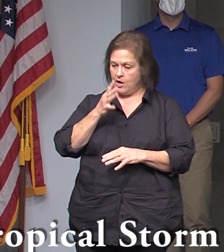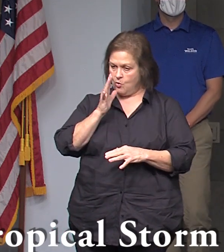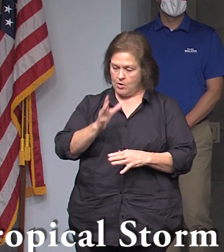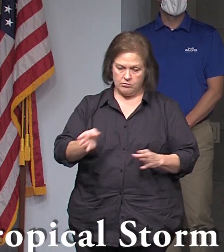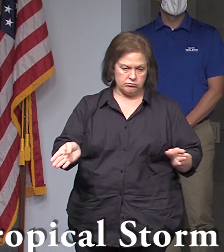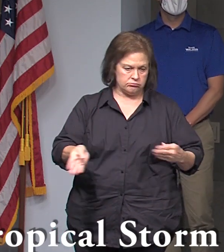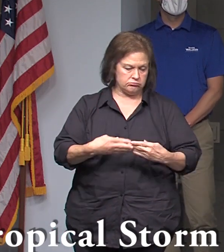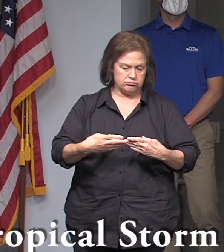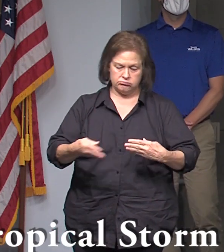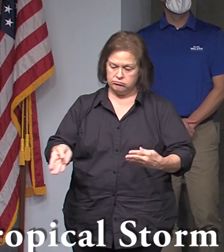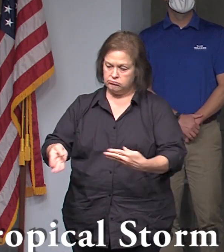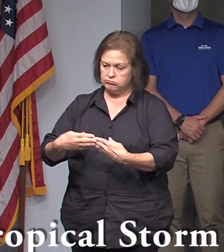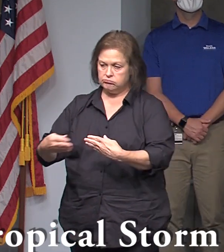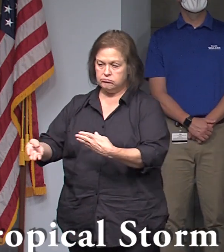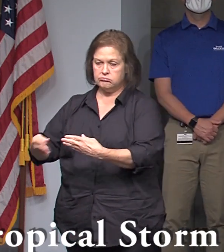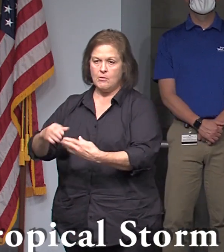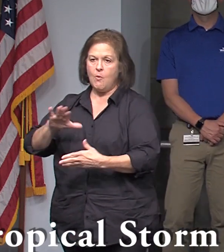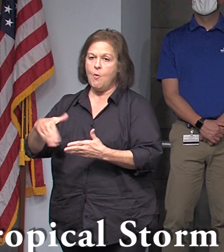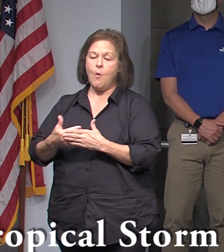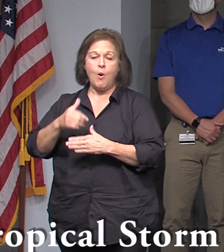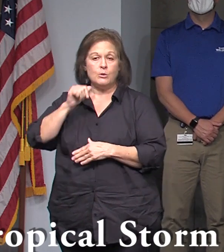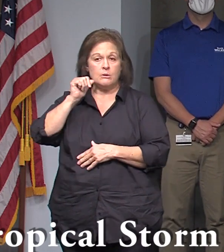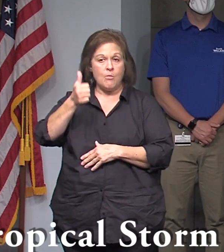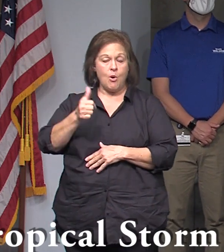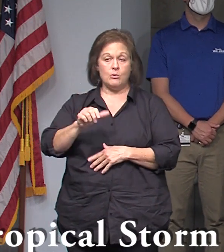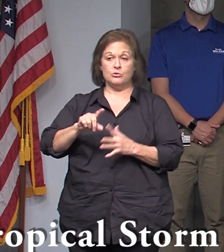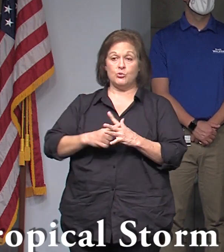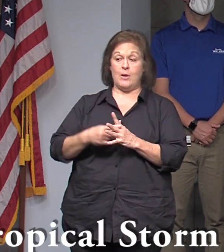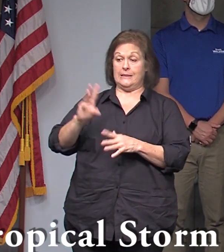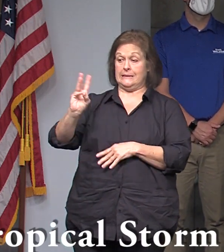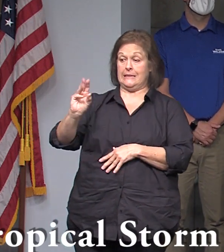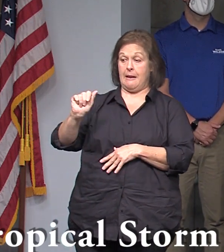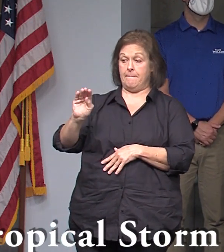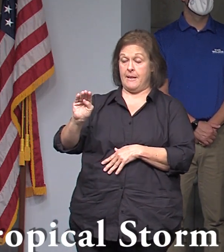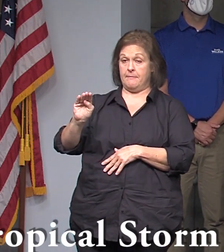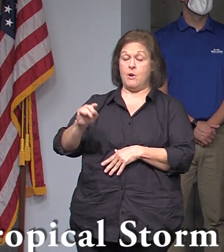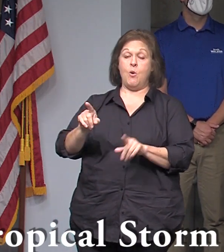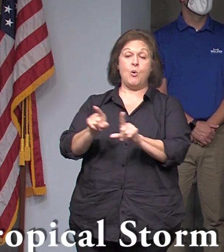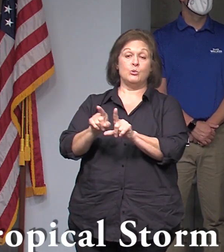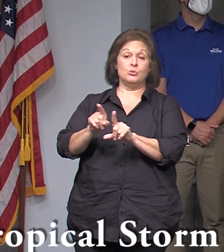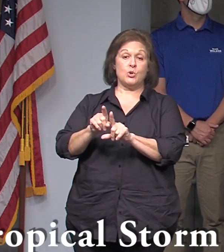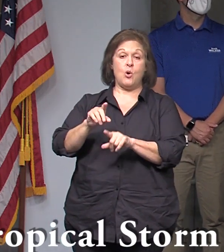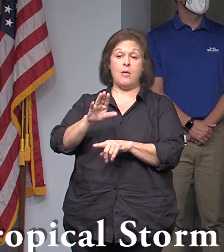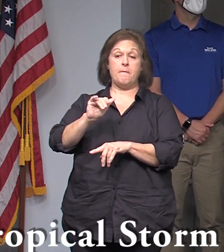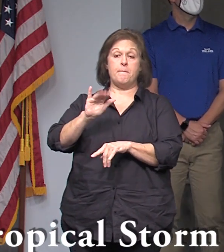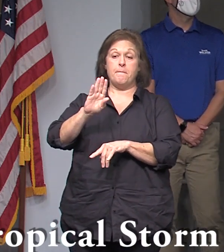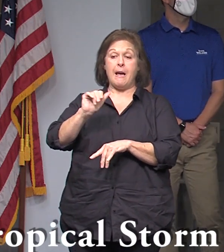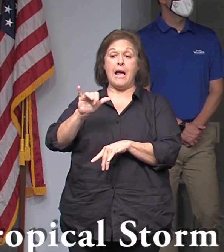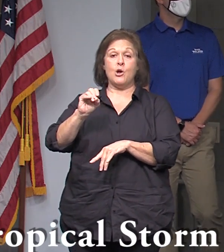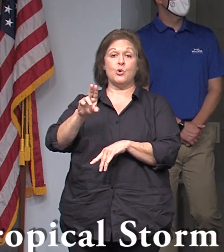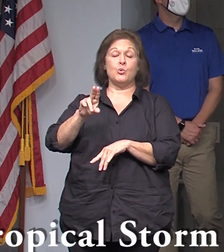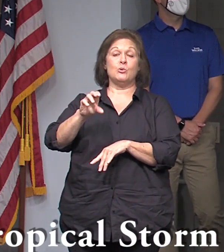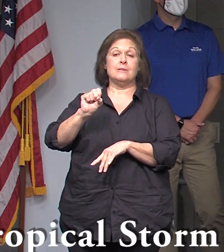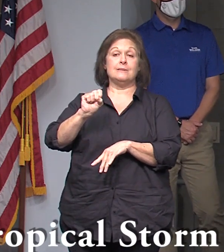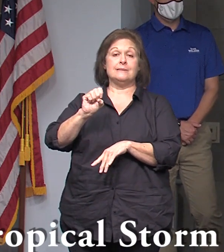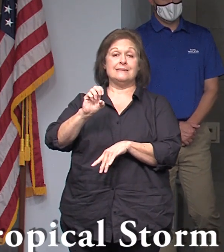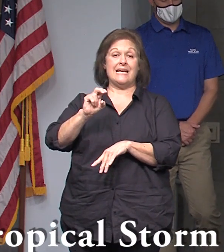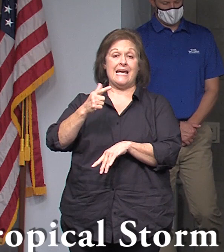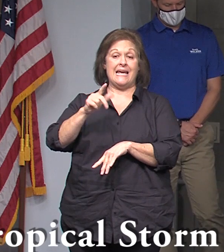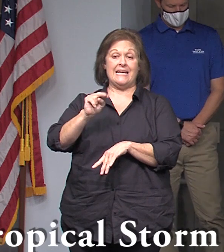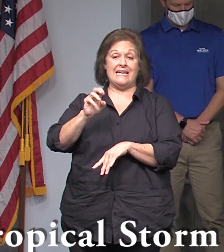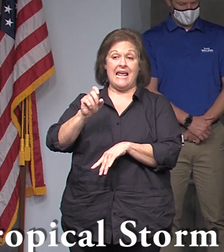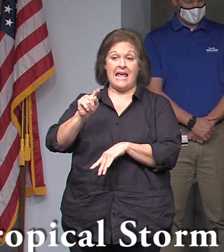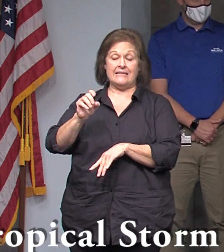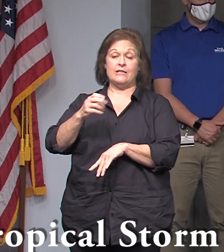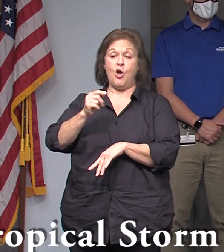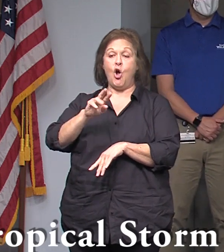protection floodgates beginning tomorrow at 6 a.m. We will also close the Bayou Signet and Harvey Canal sector